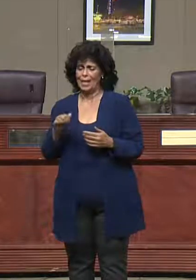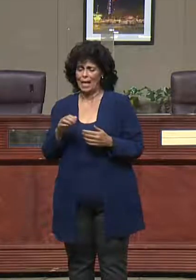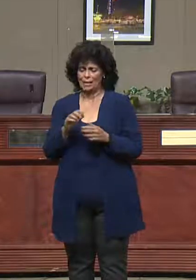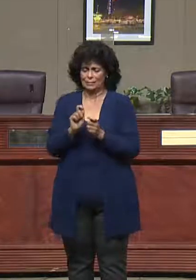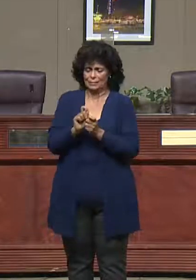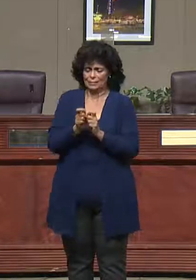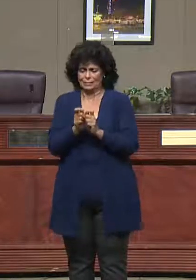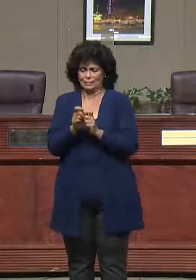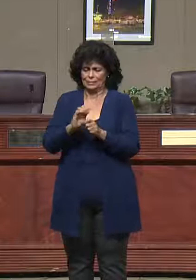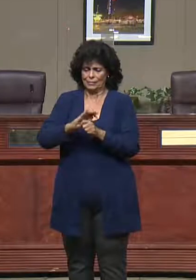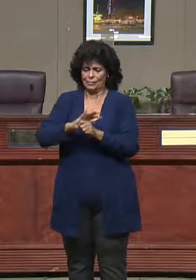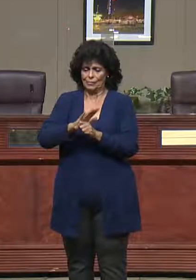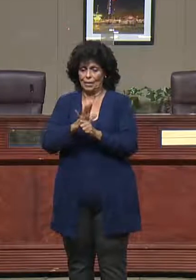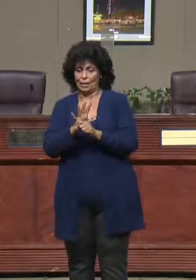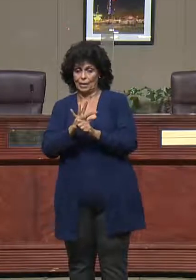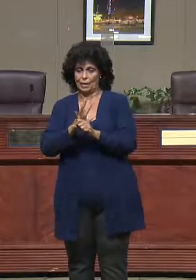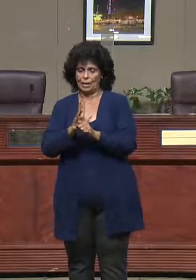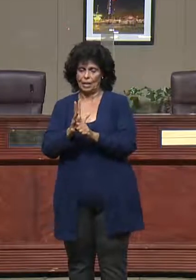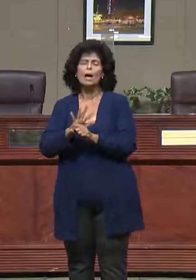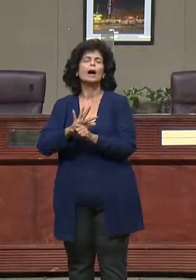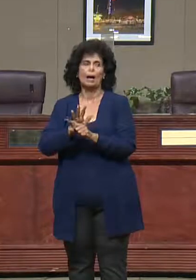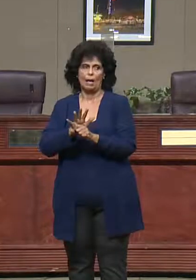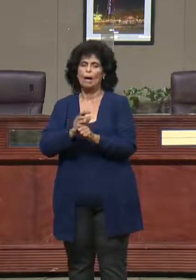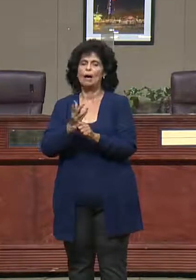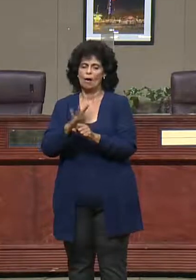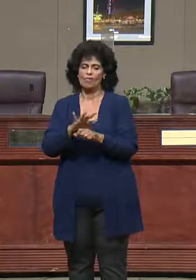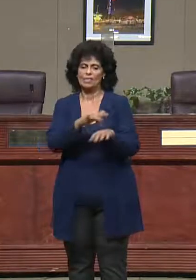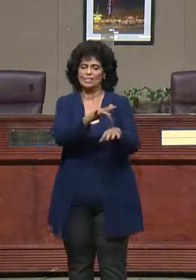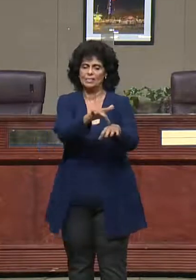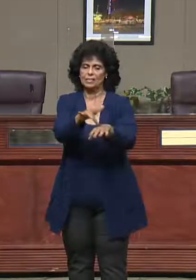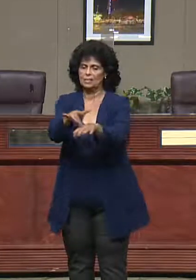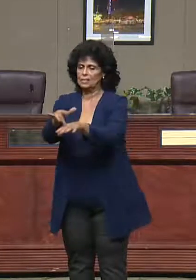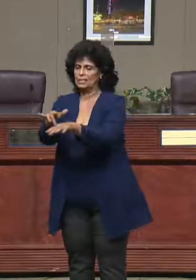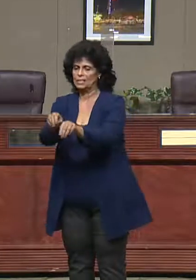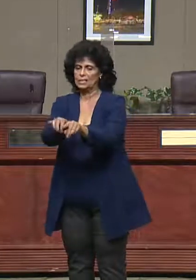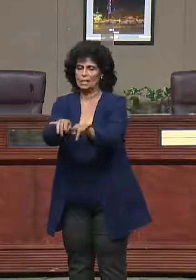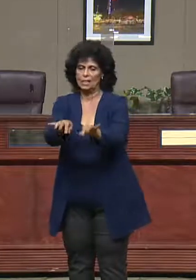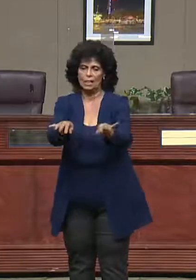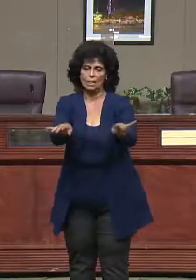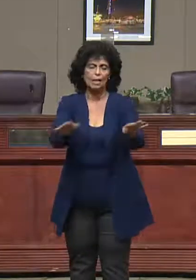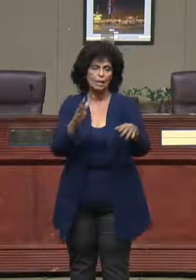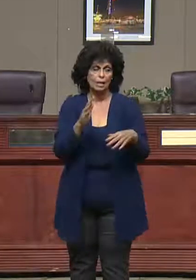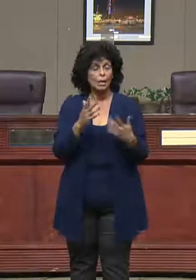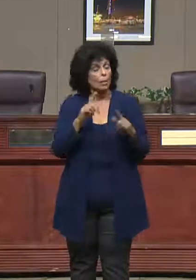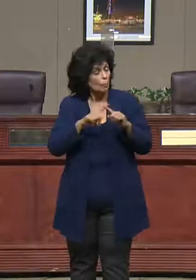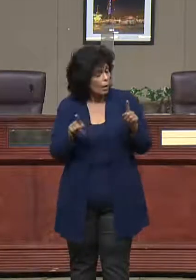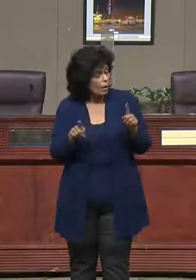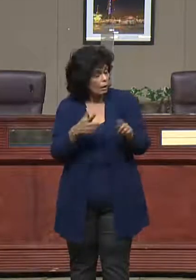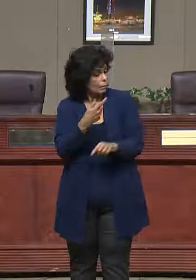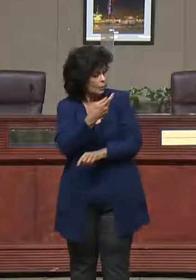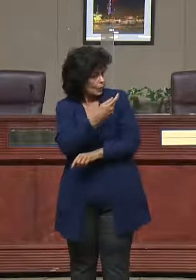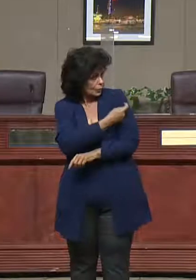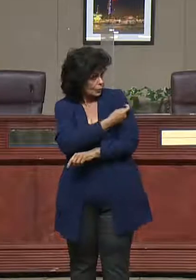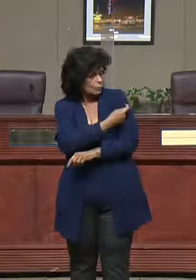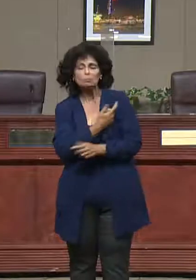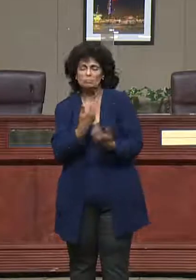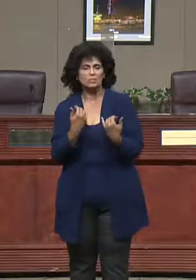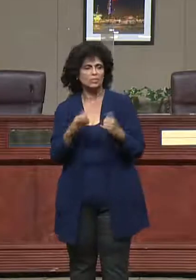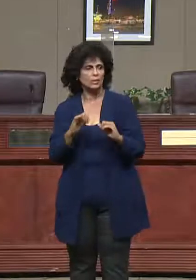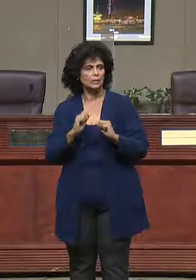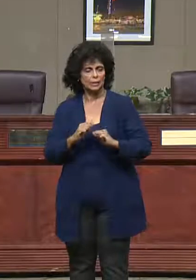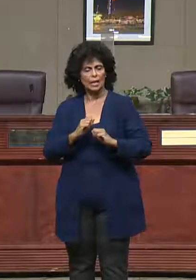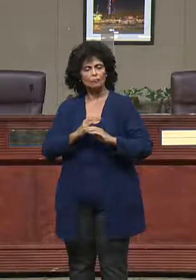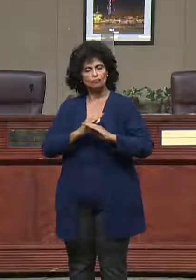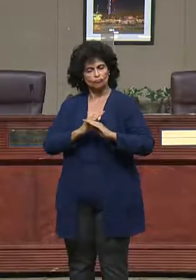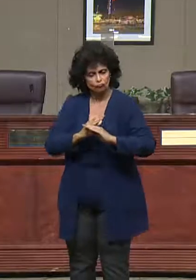It's also important to know that the vaccines that are in place will continue to be effective, even against that one. But the best vaccine